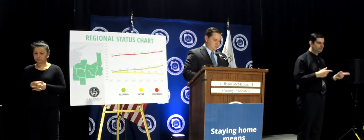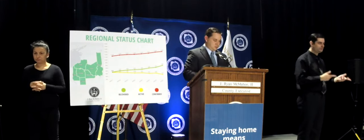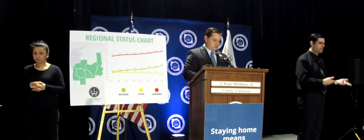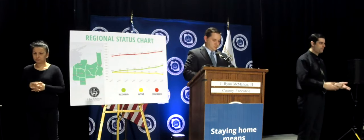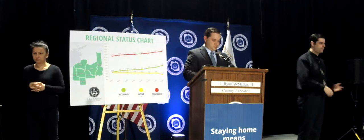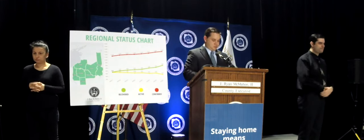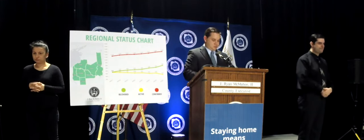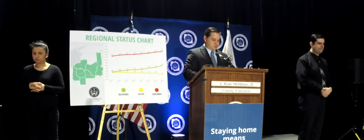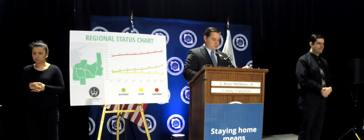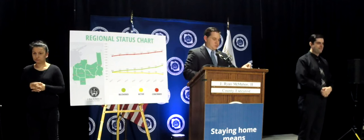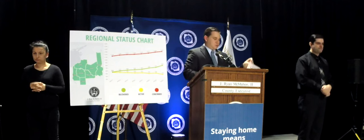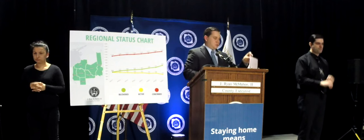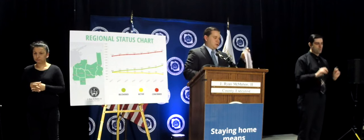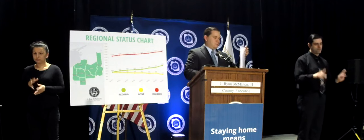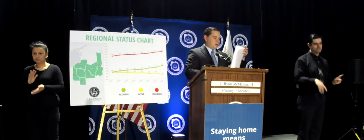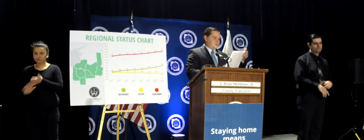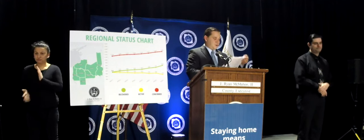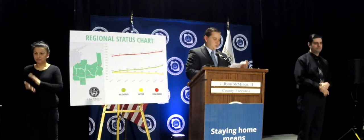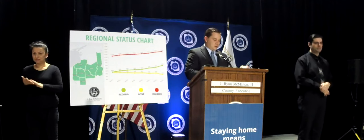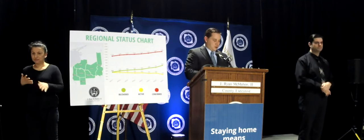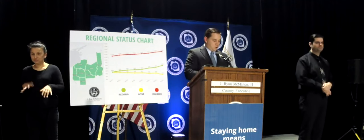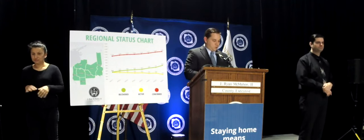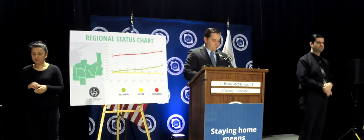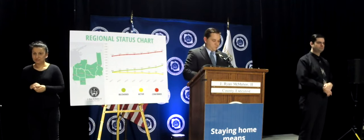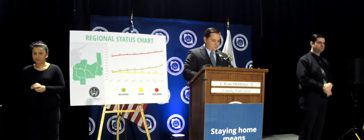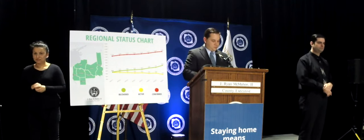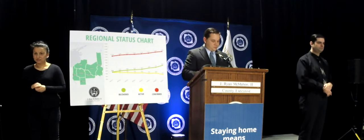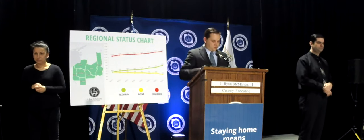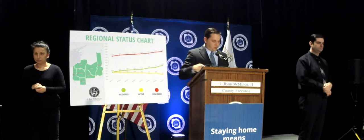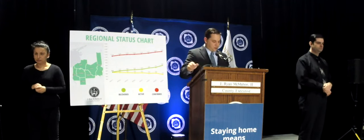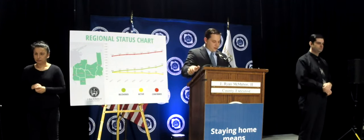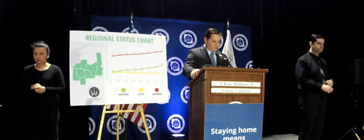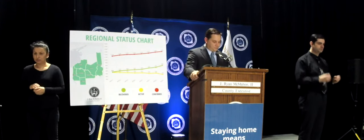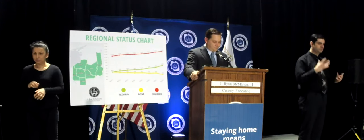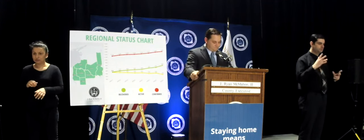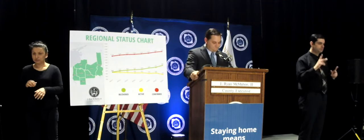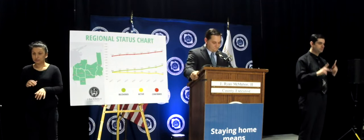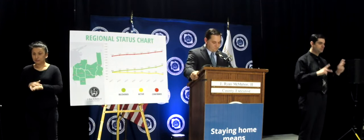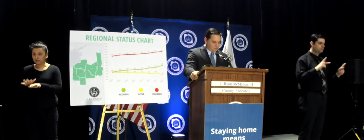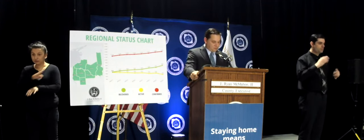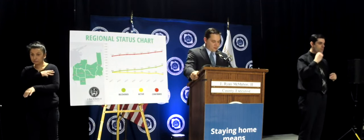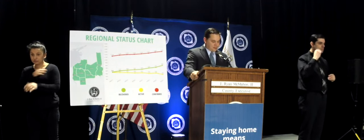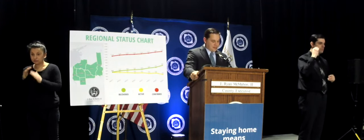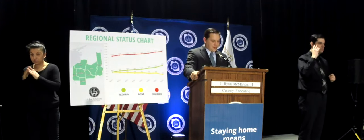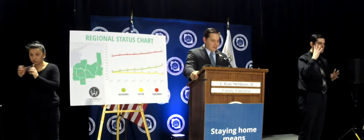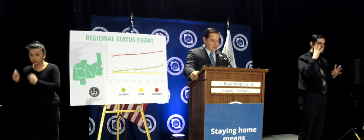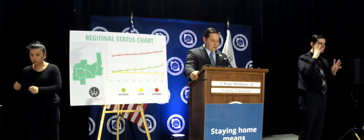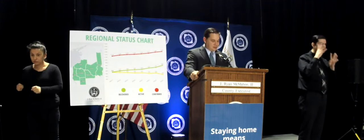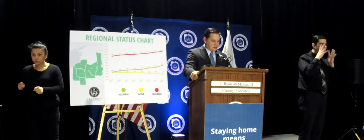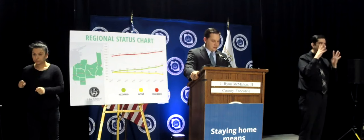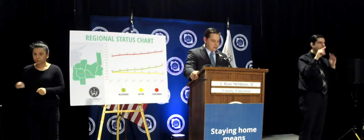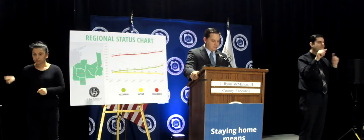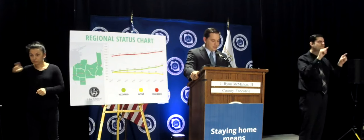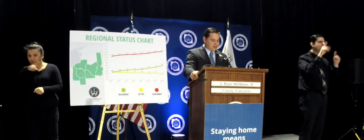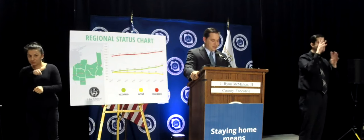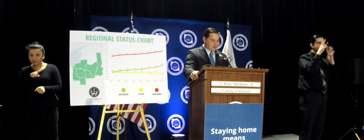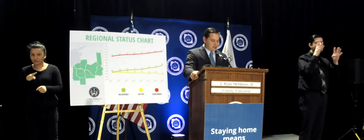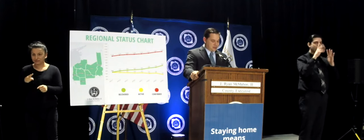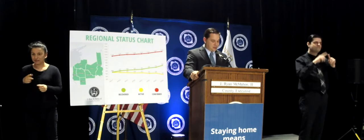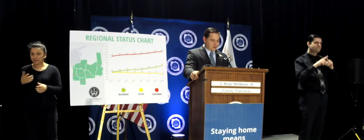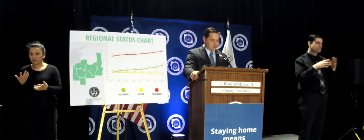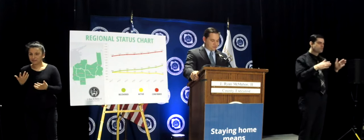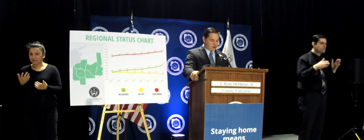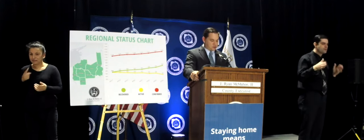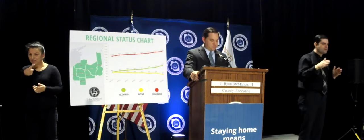Okay. We have many folks at home who are creative. And Katie